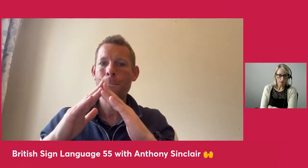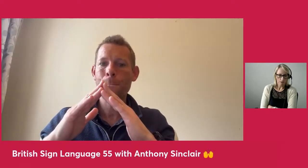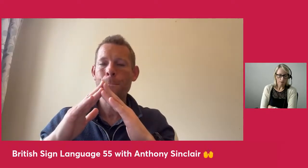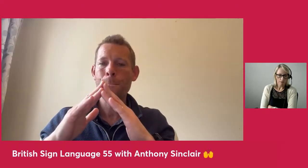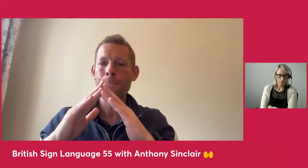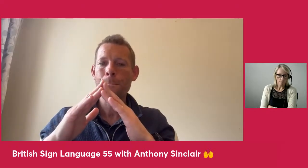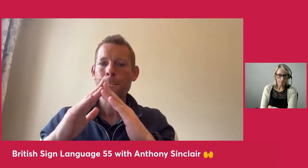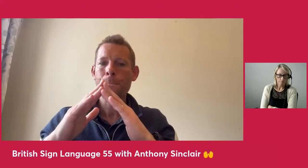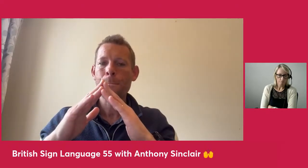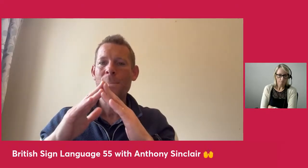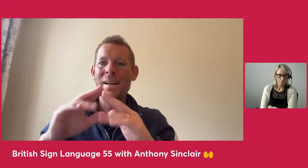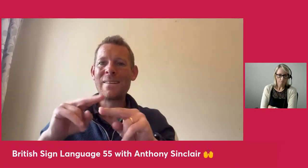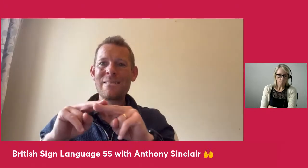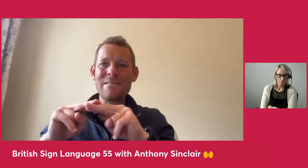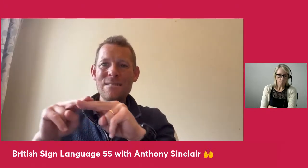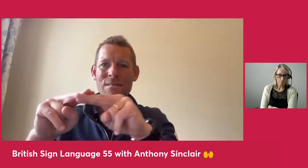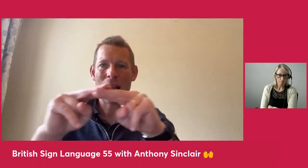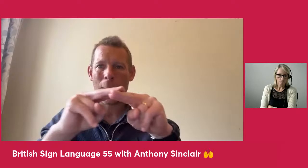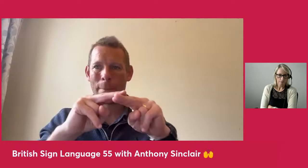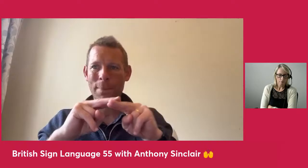home,